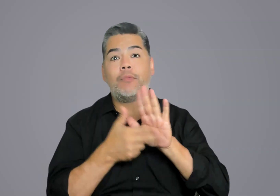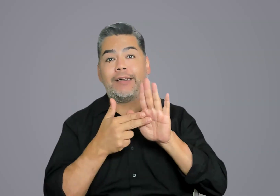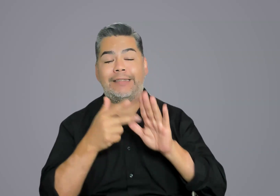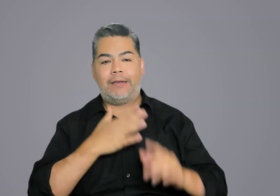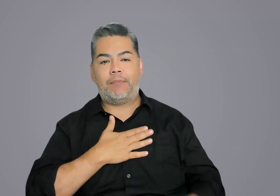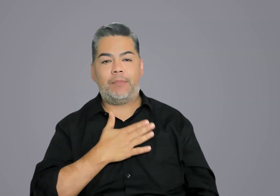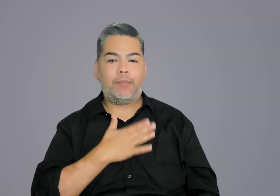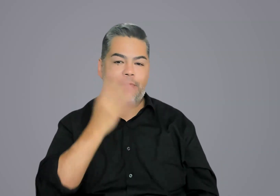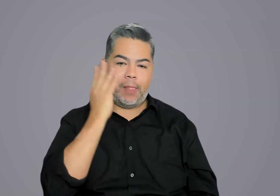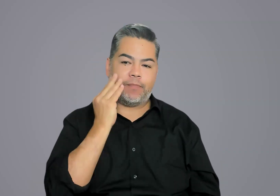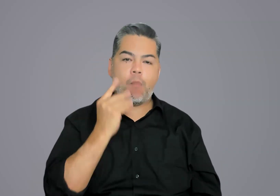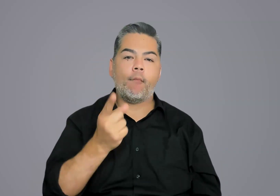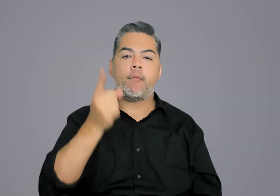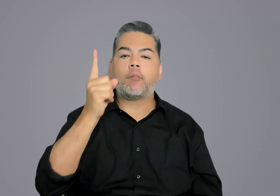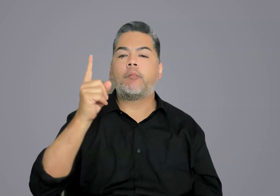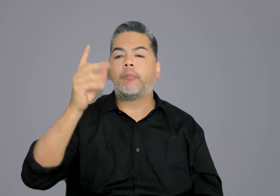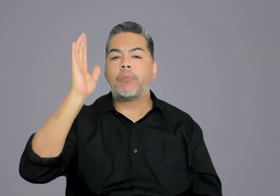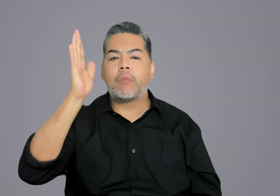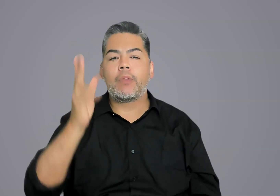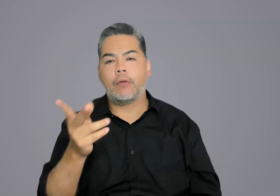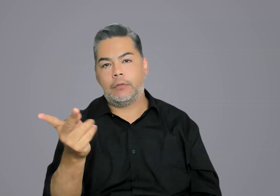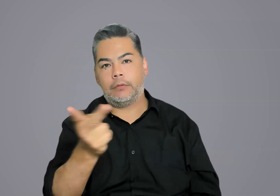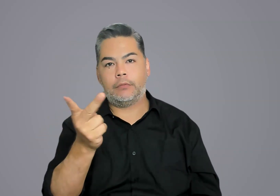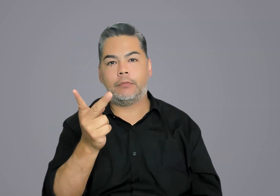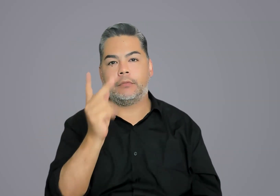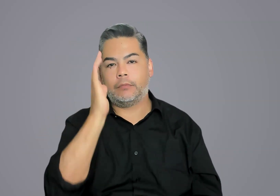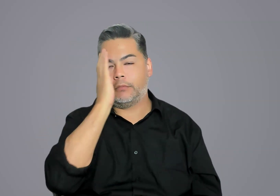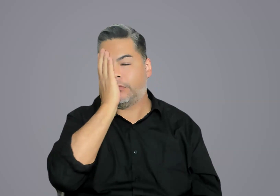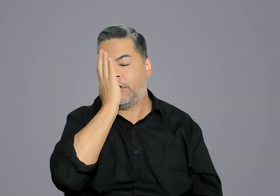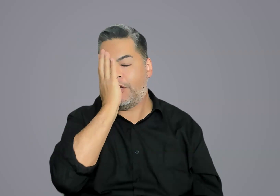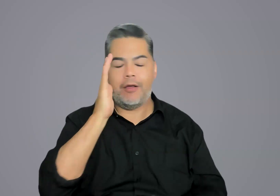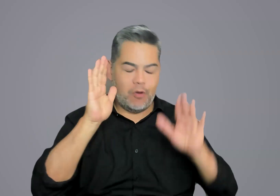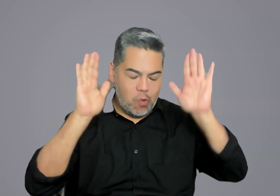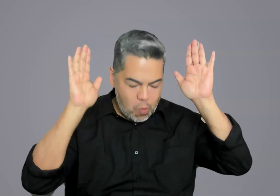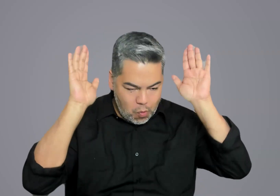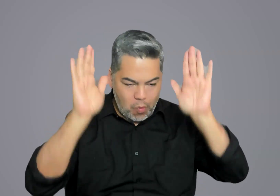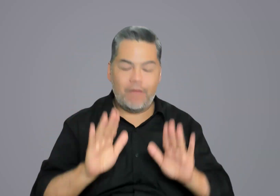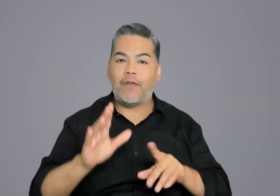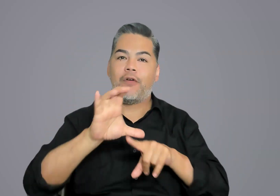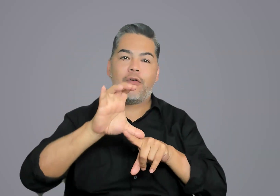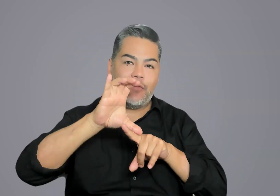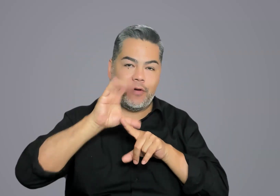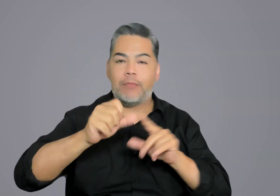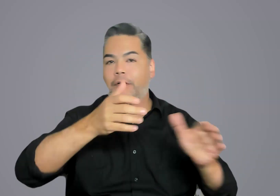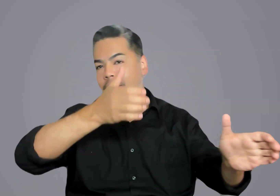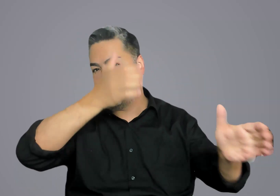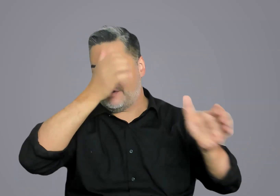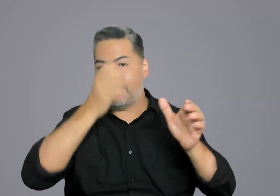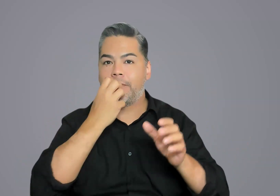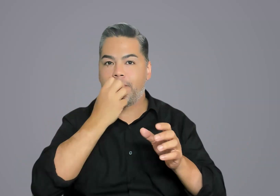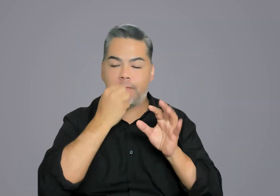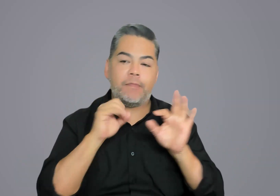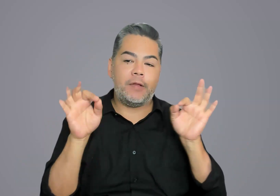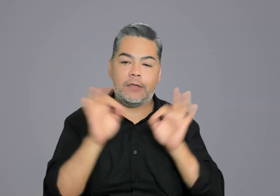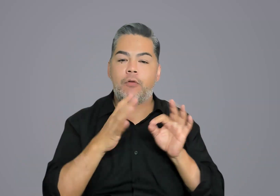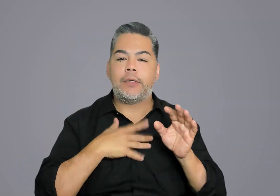experience with one of our speakers that these two people are incredibly knowledgeable, and the time they're giving you here is incredibly valuable. So please get